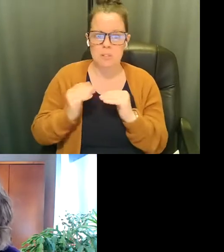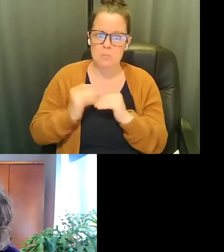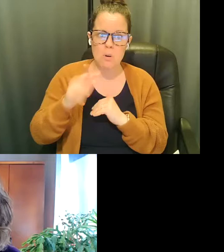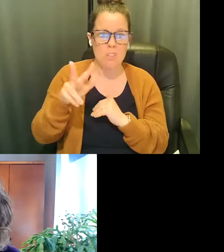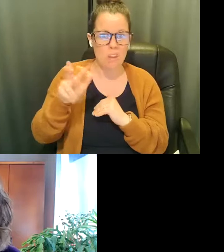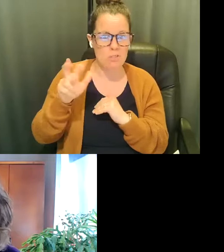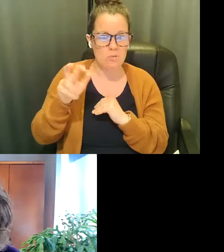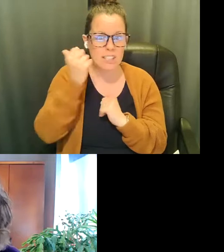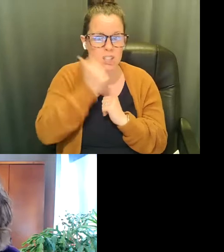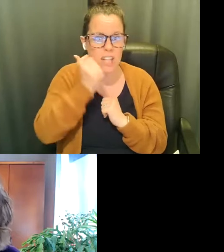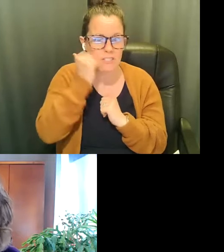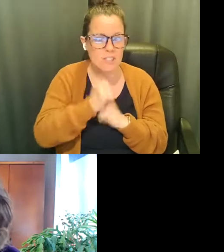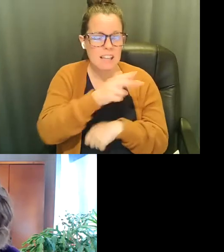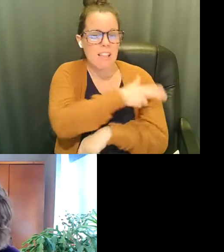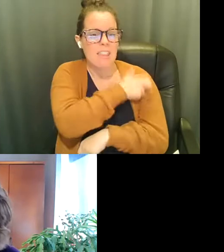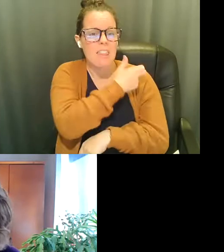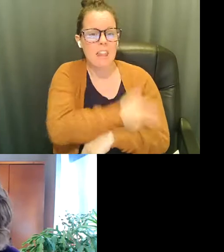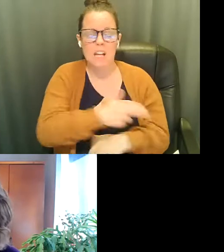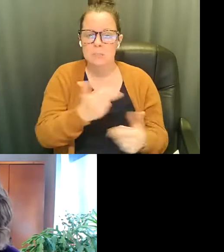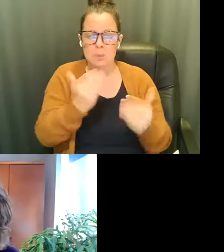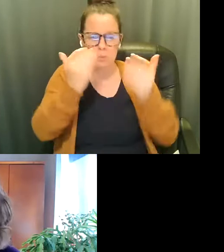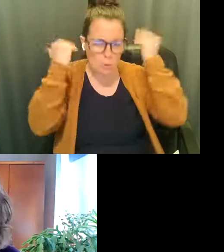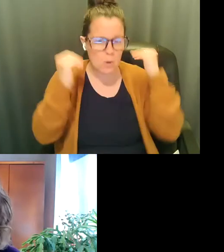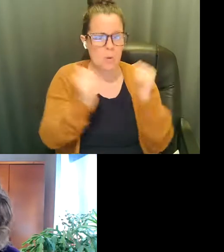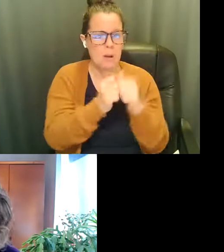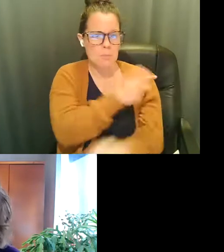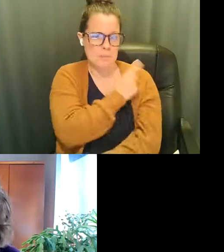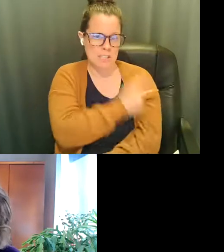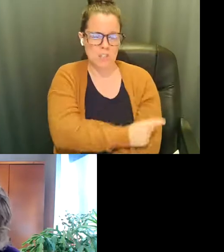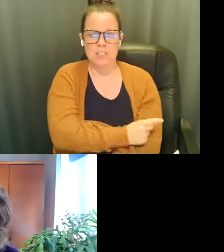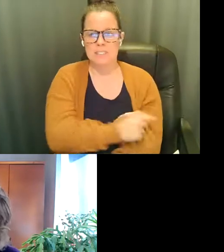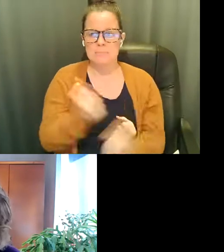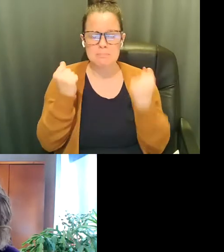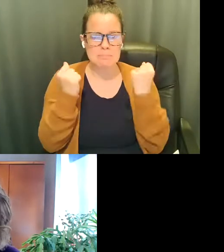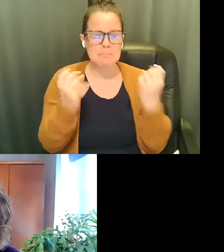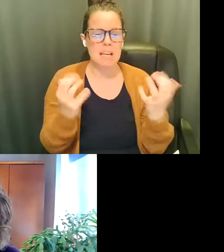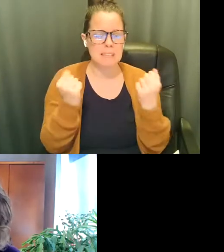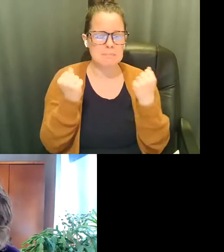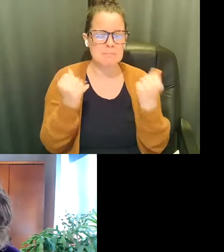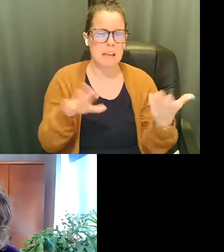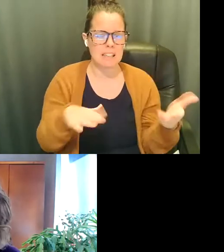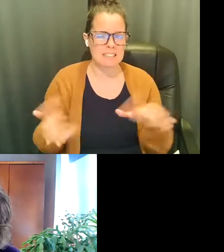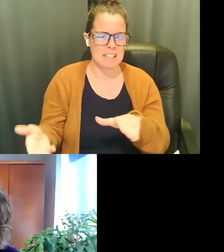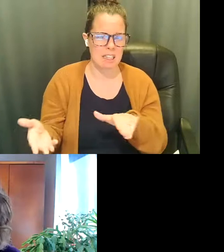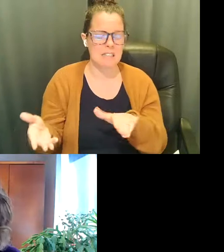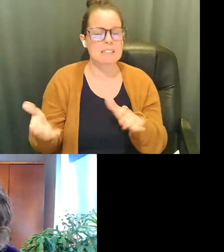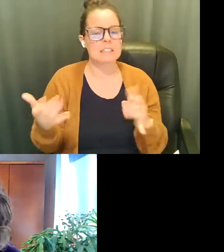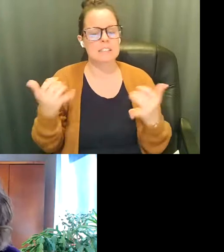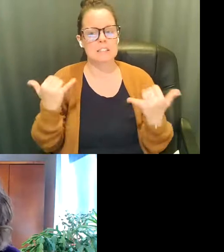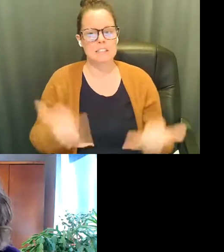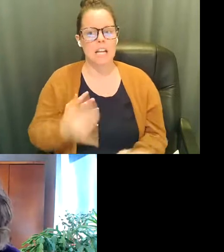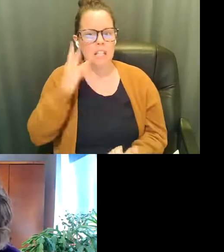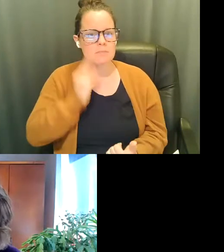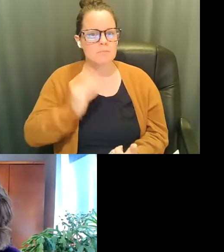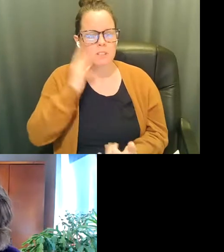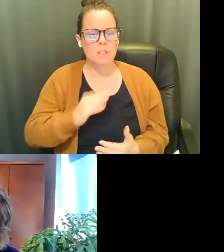day, and the hospitals were overwhelmed with patients, and there were many, many deaths. We have experienced a